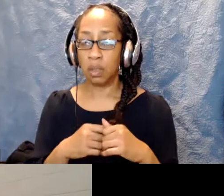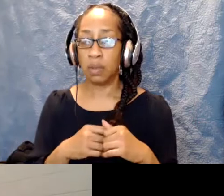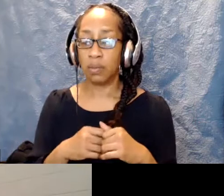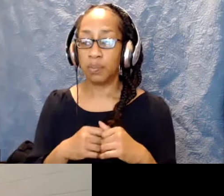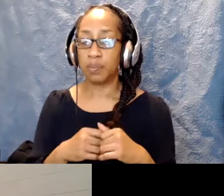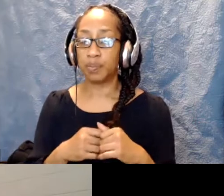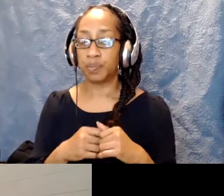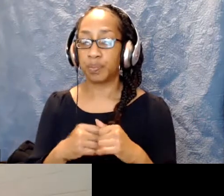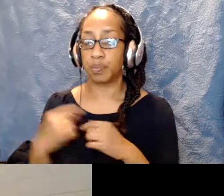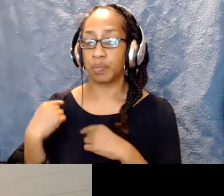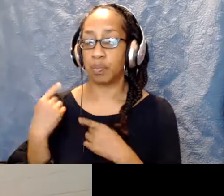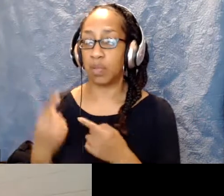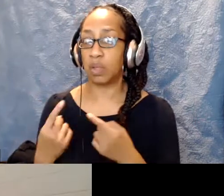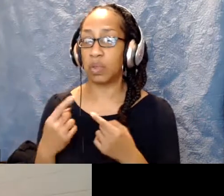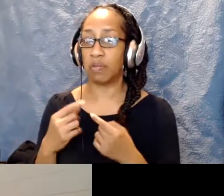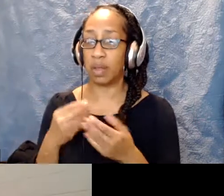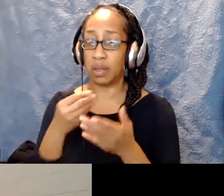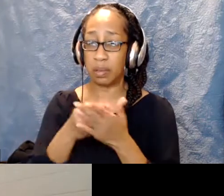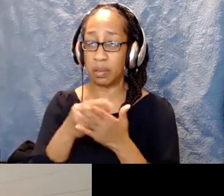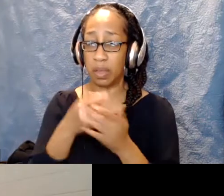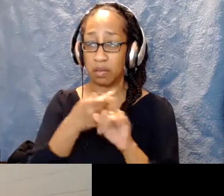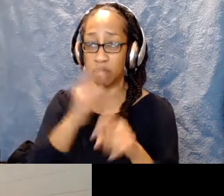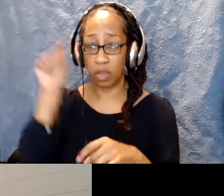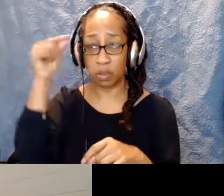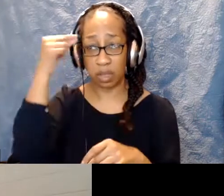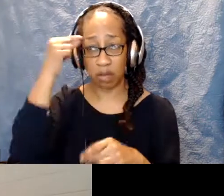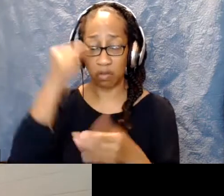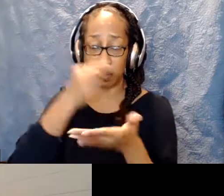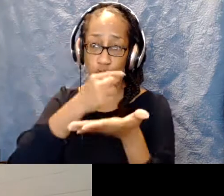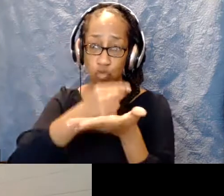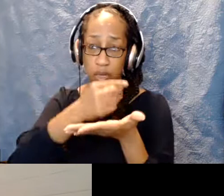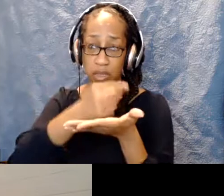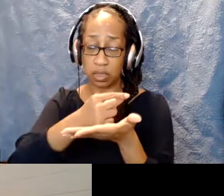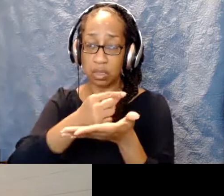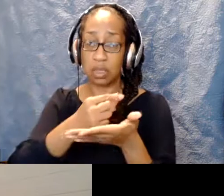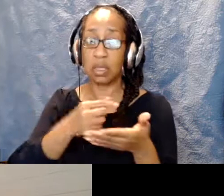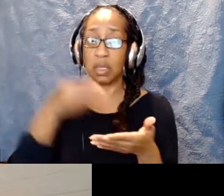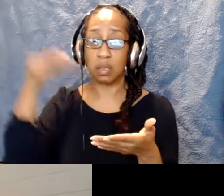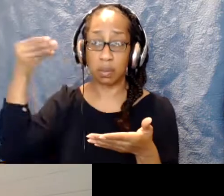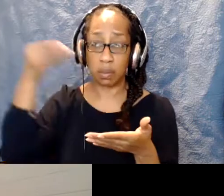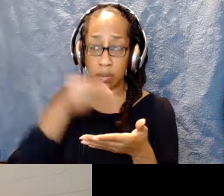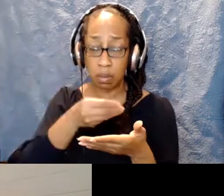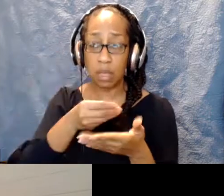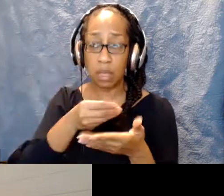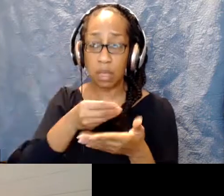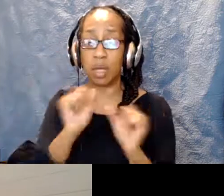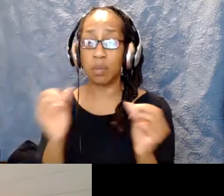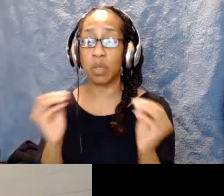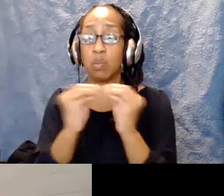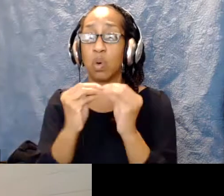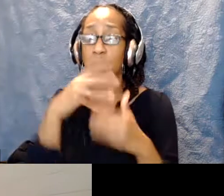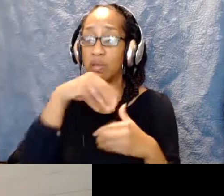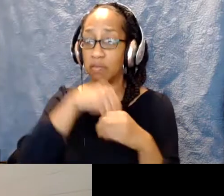There have been grants over the years that we have allowed us to be a little more involved in certain